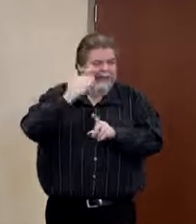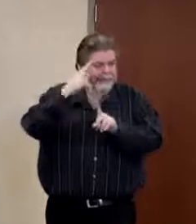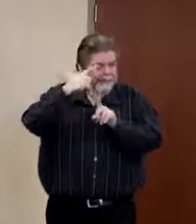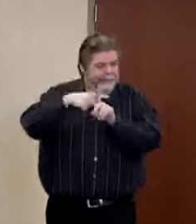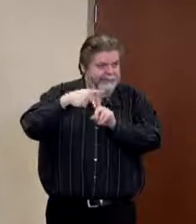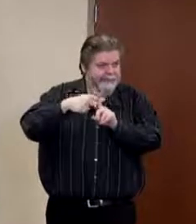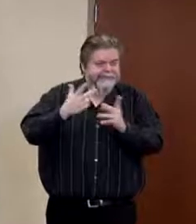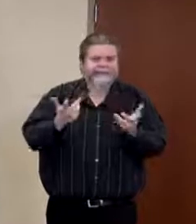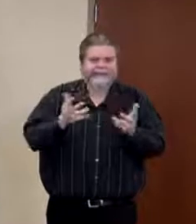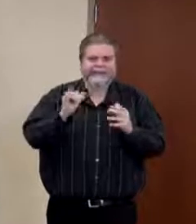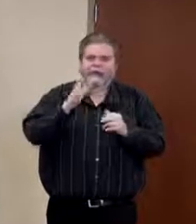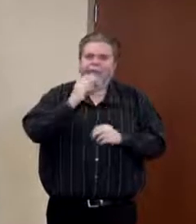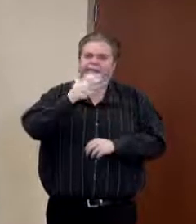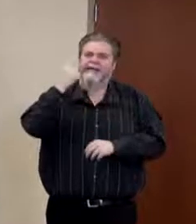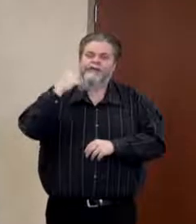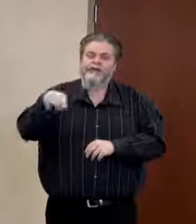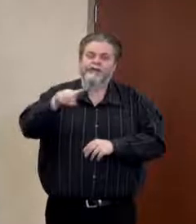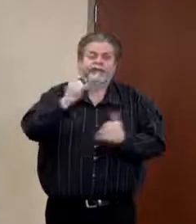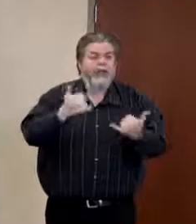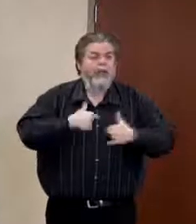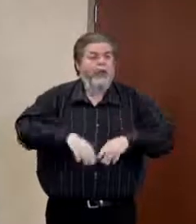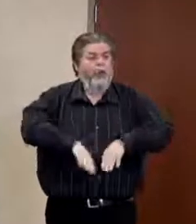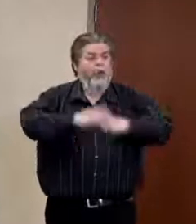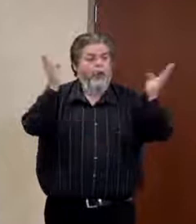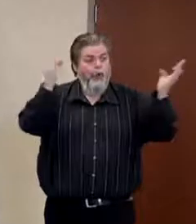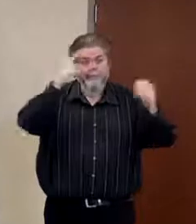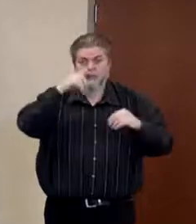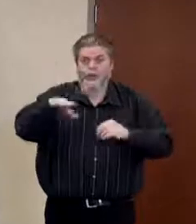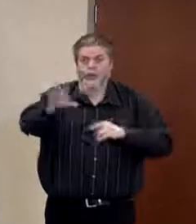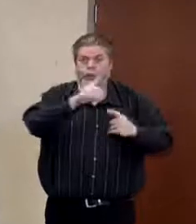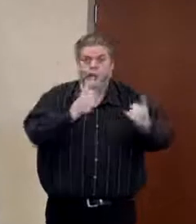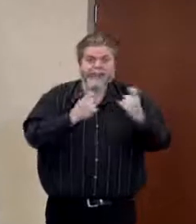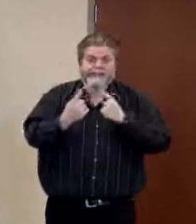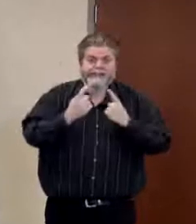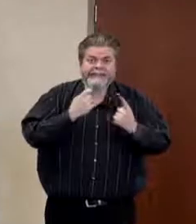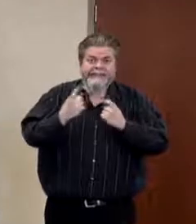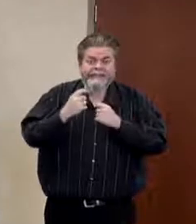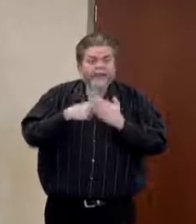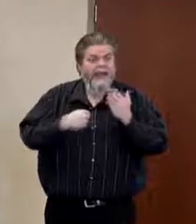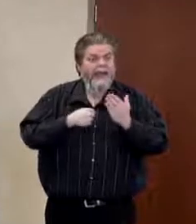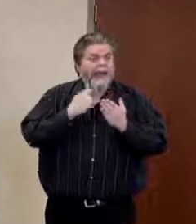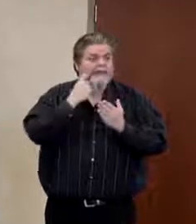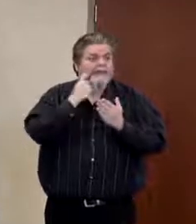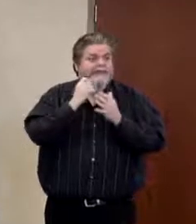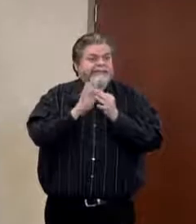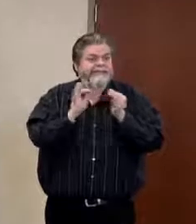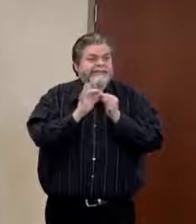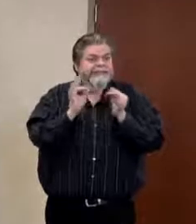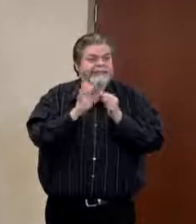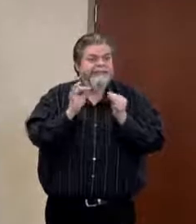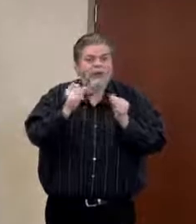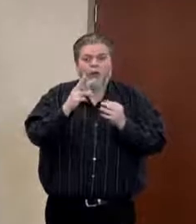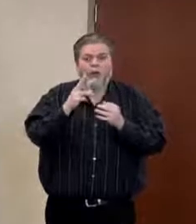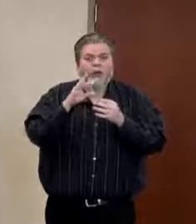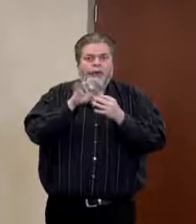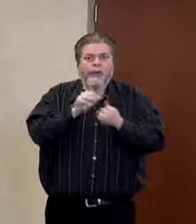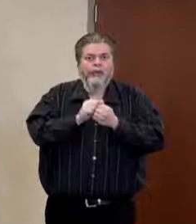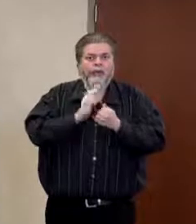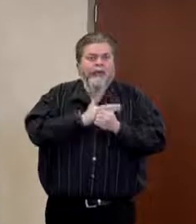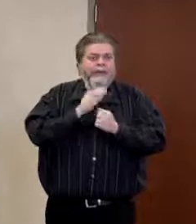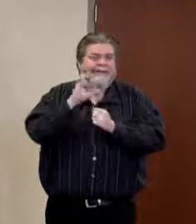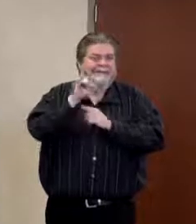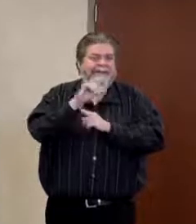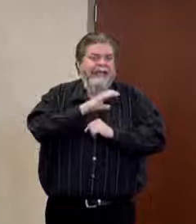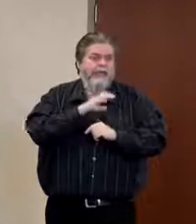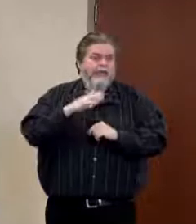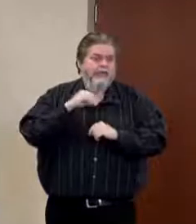move forward. So love to take any questions you may have today on any of these programs we talked about, anything going on with our council this week, or any